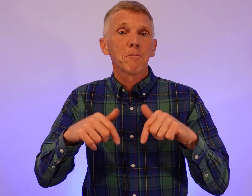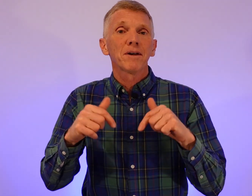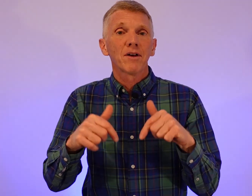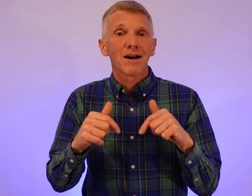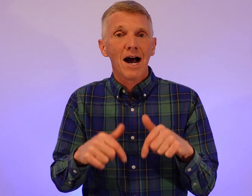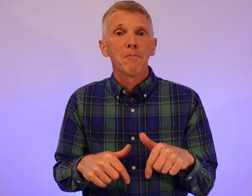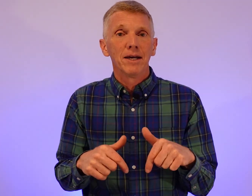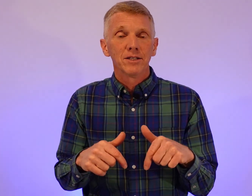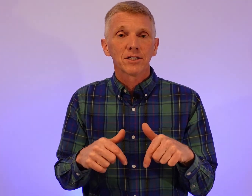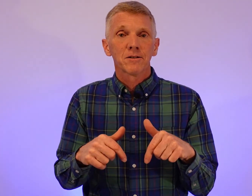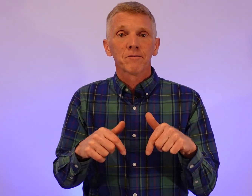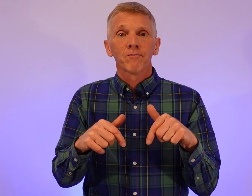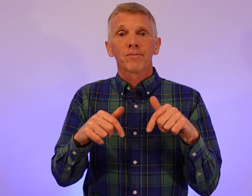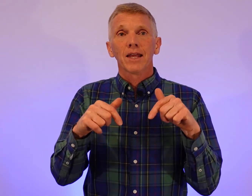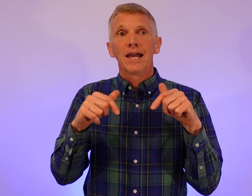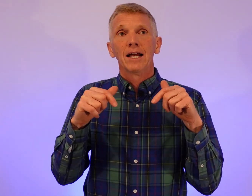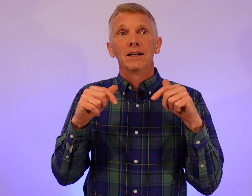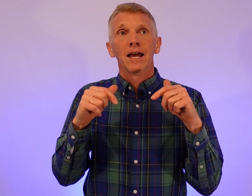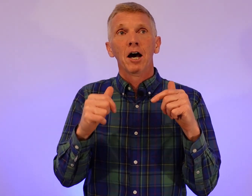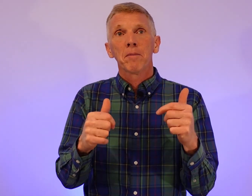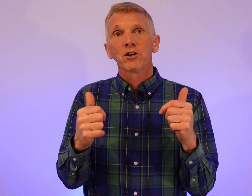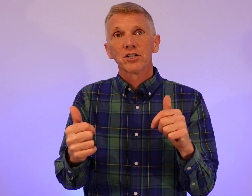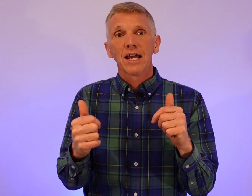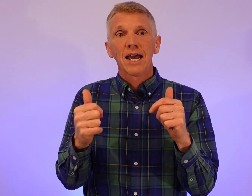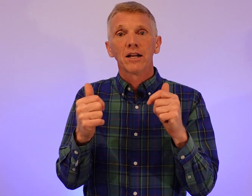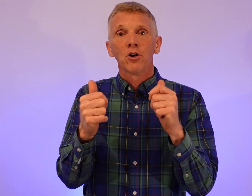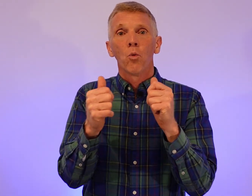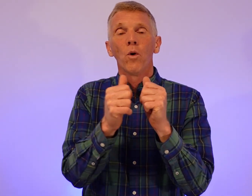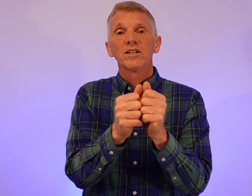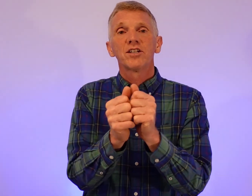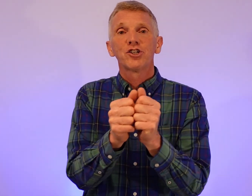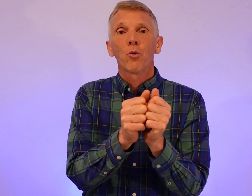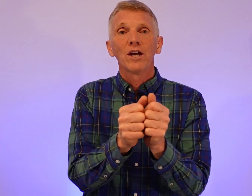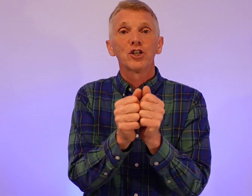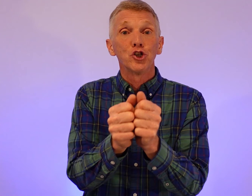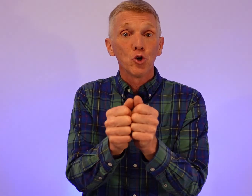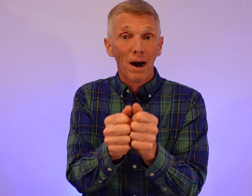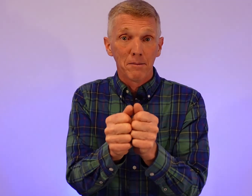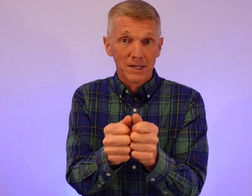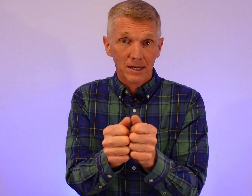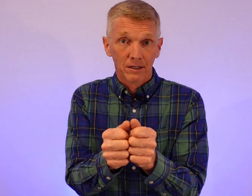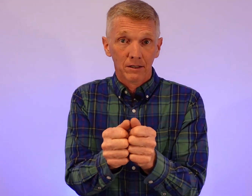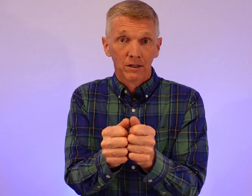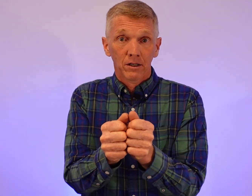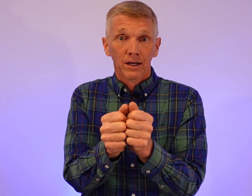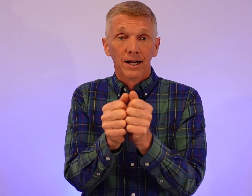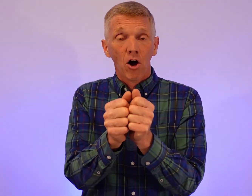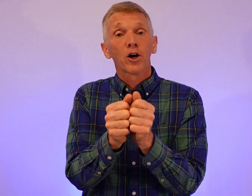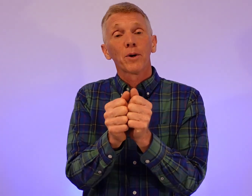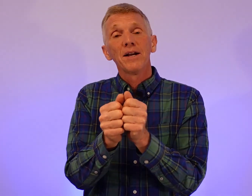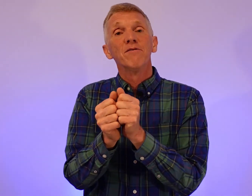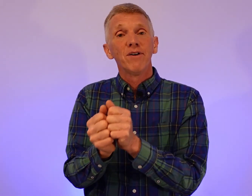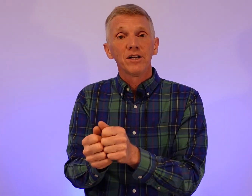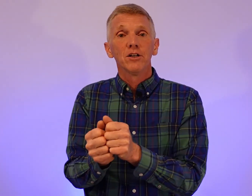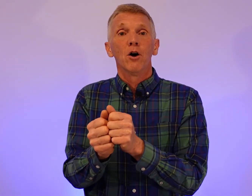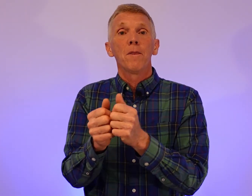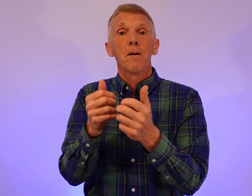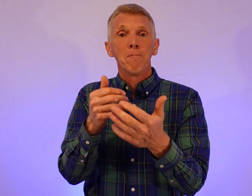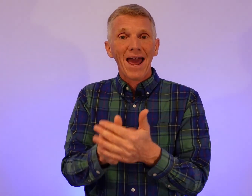in the comments and help me understand what situations you might be in? And I'll create a video that